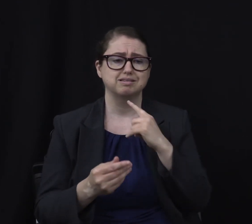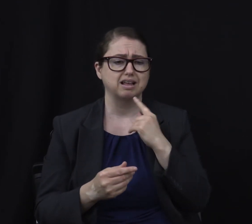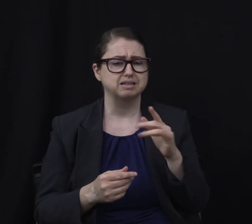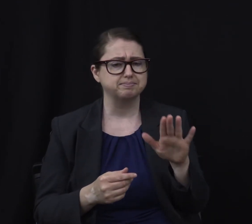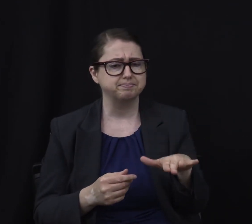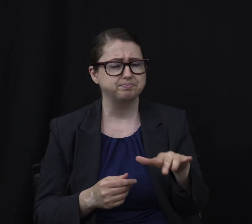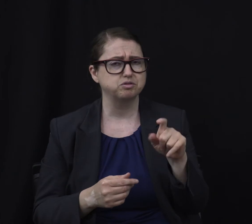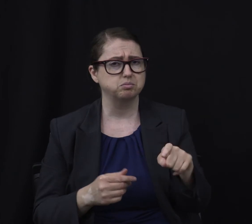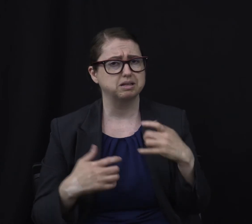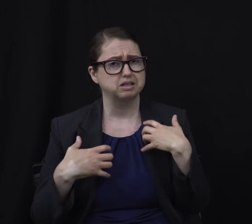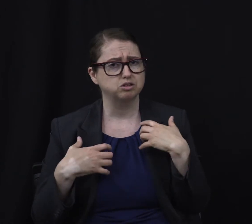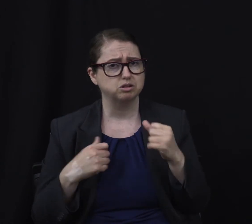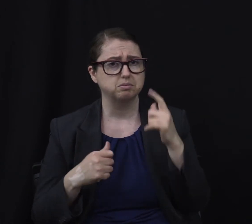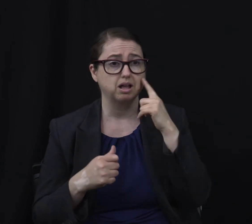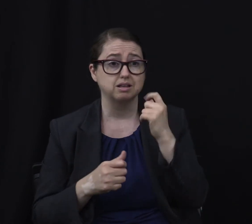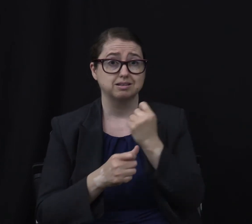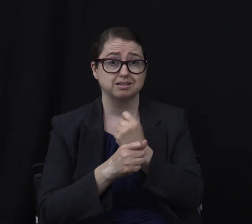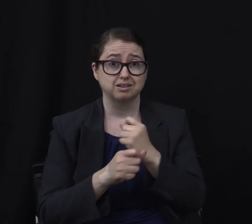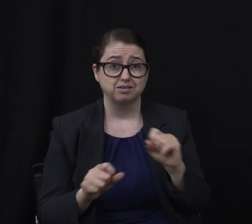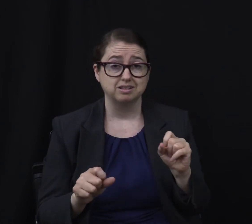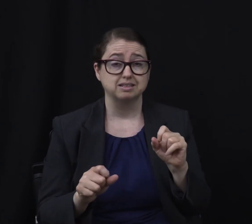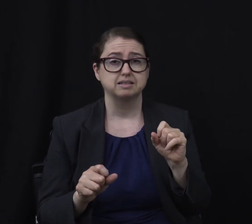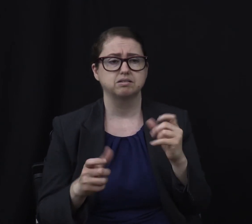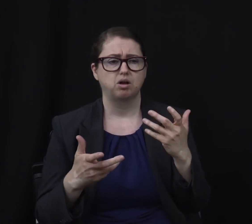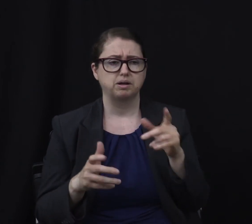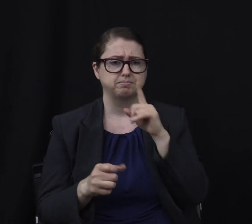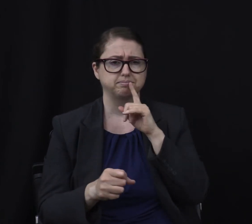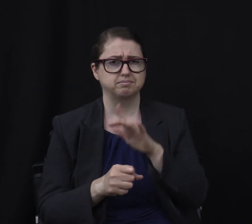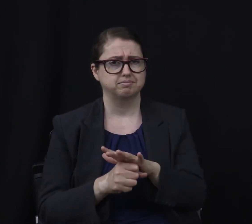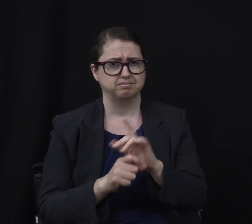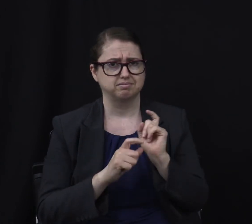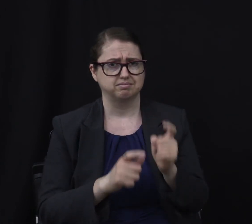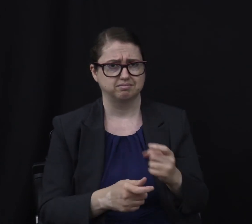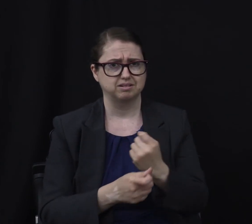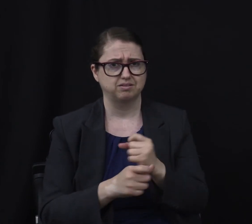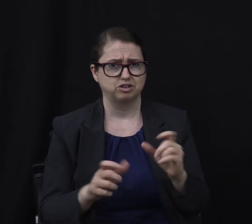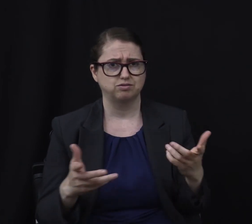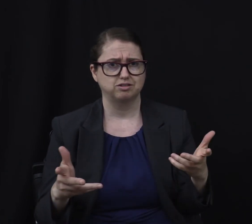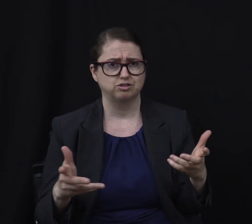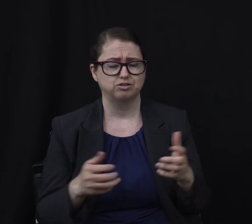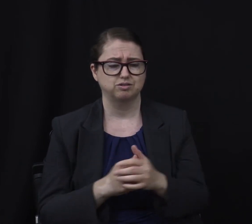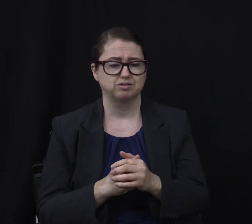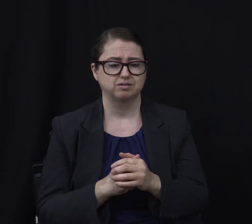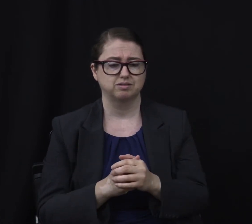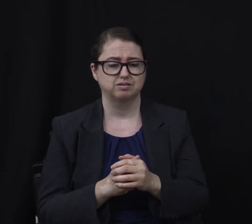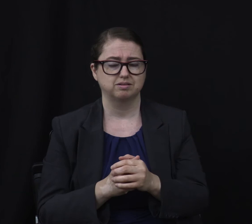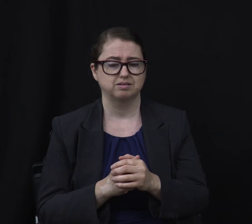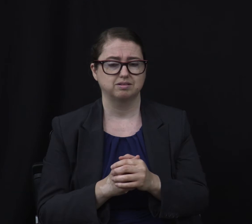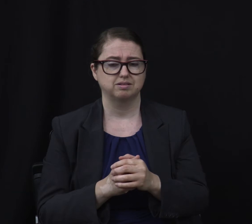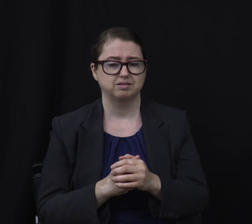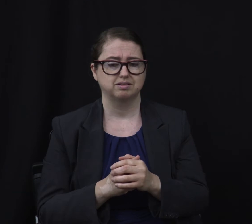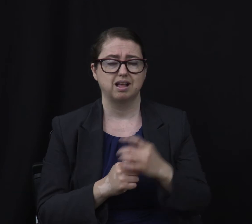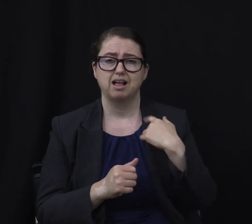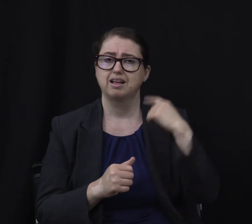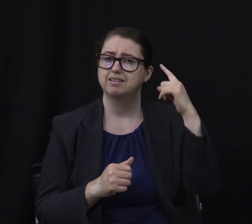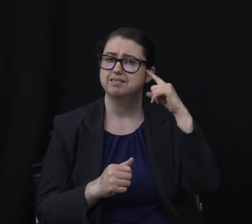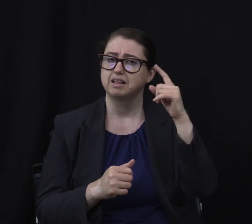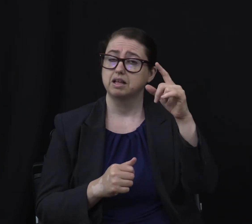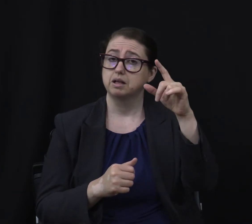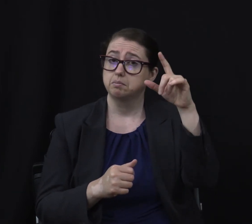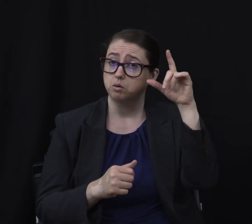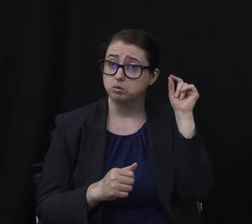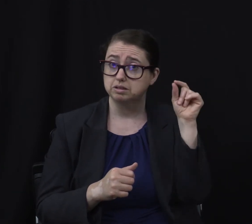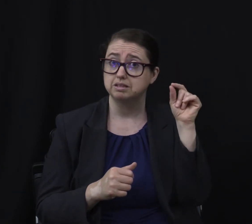because salvation is promised. I believe that Moses does this